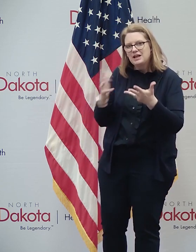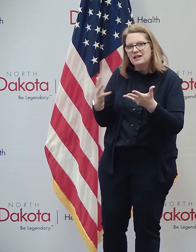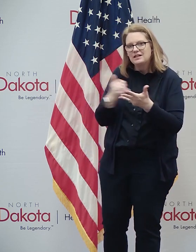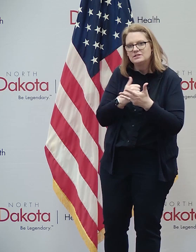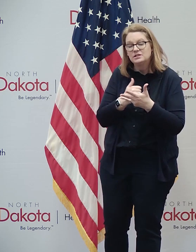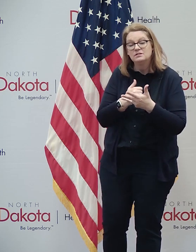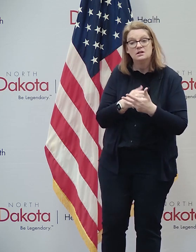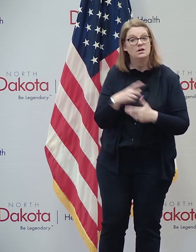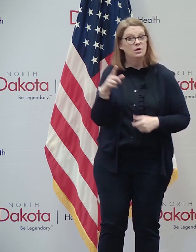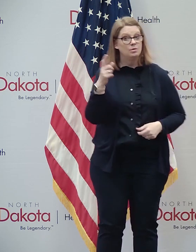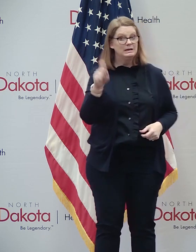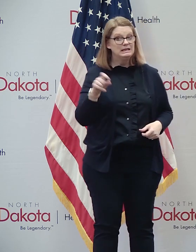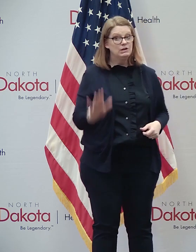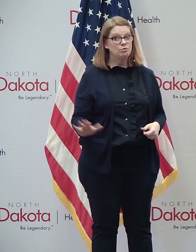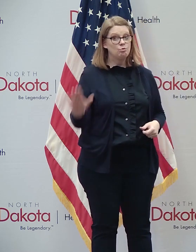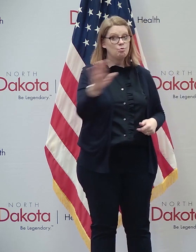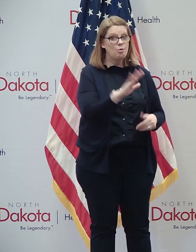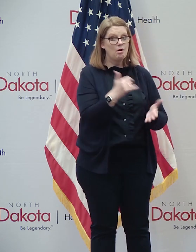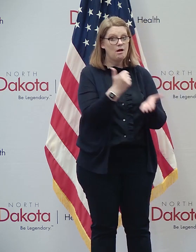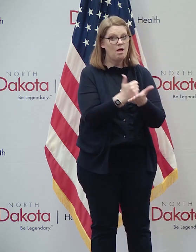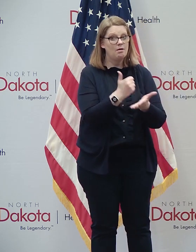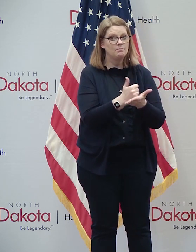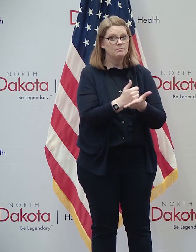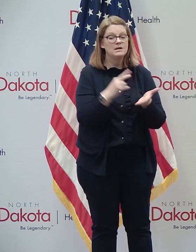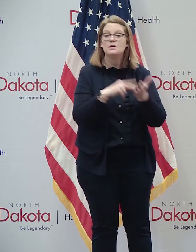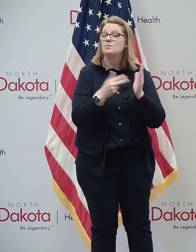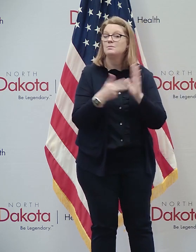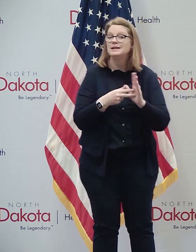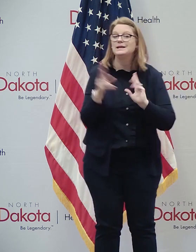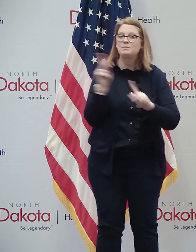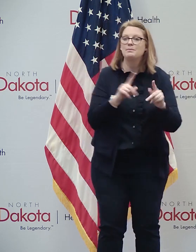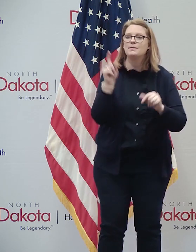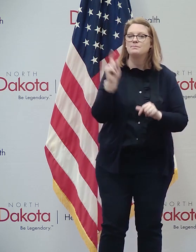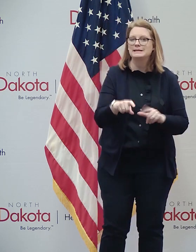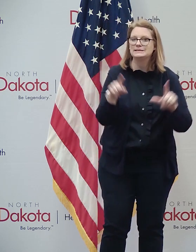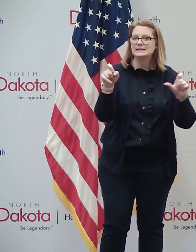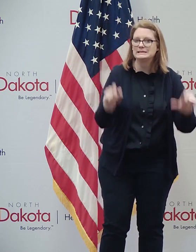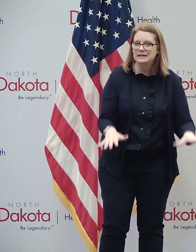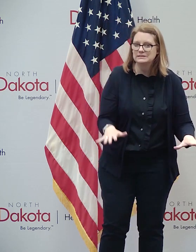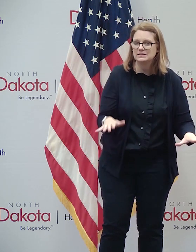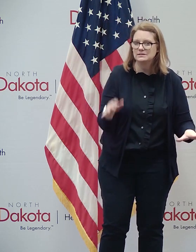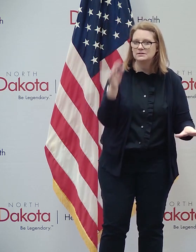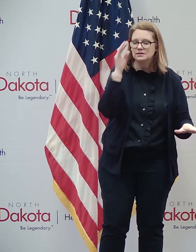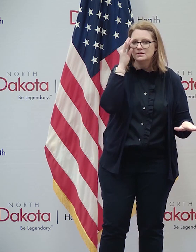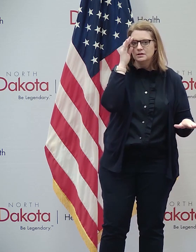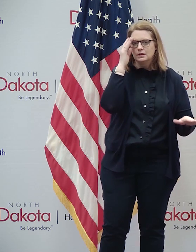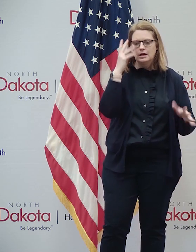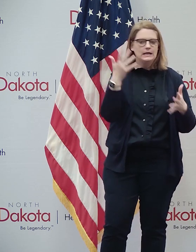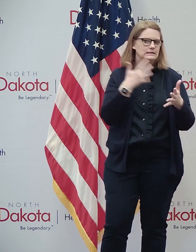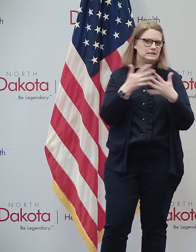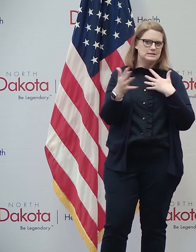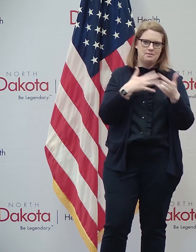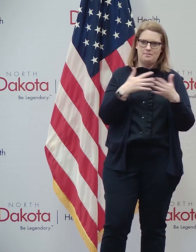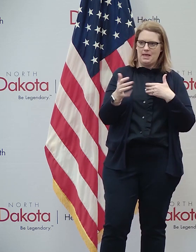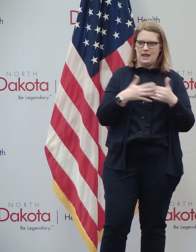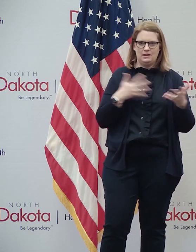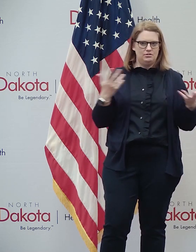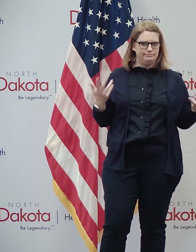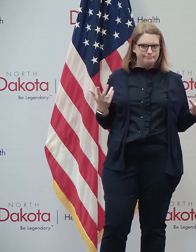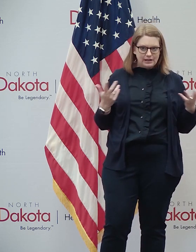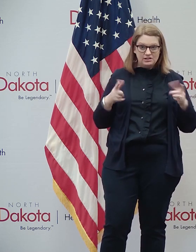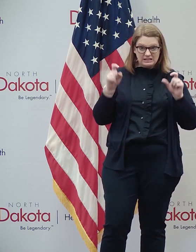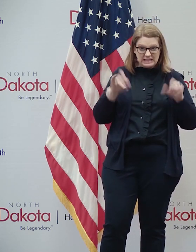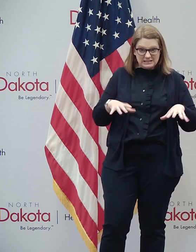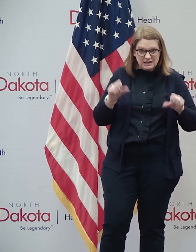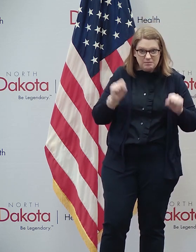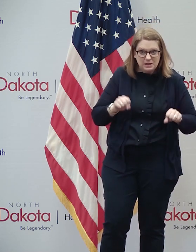your help on this as well. And again, we need people to get tested. And it doesn't matter how much testing capability we